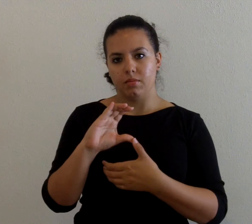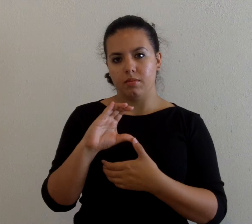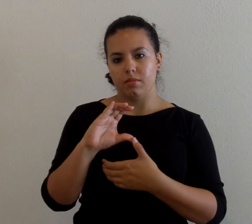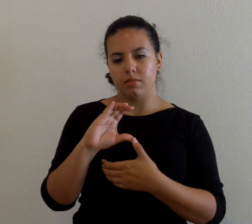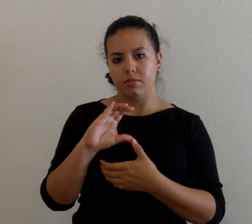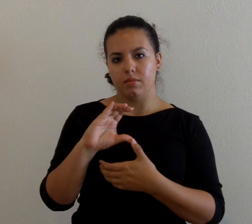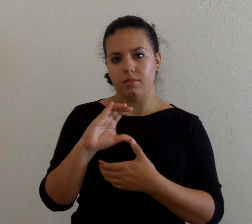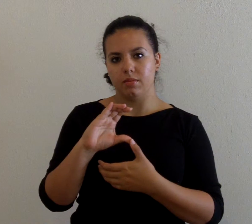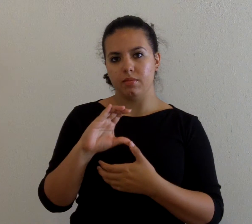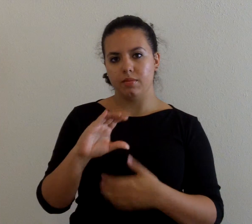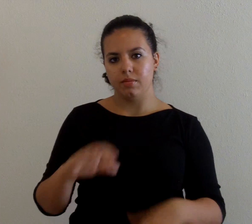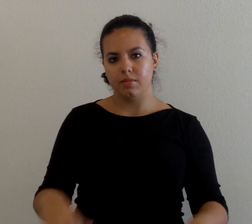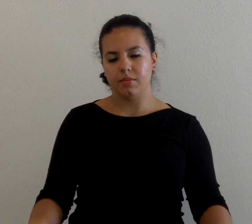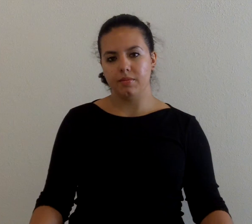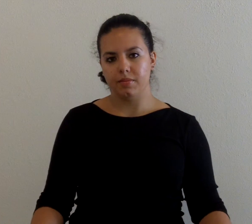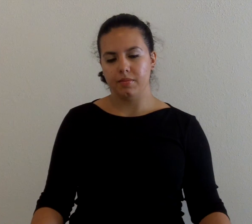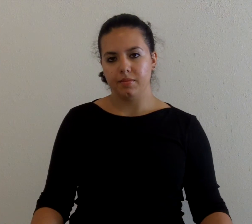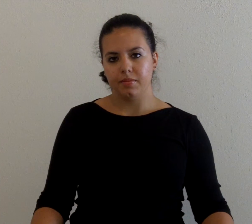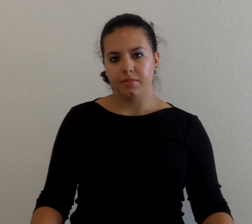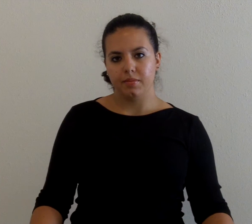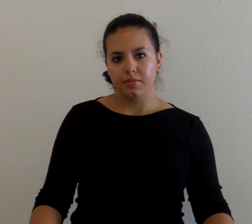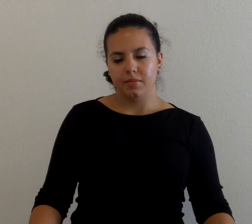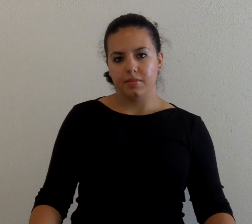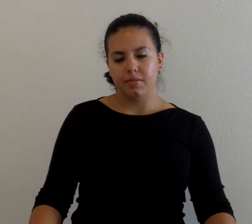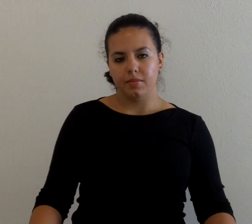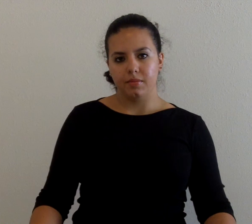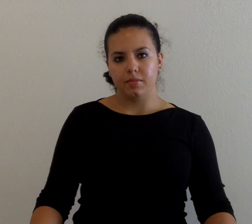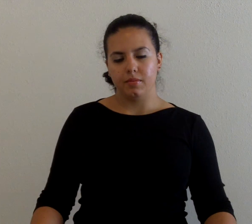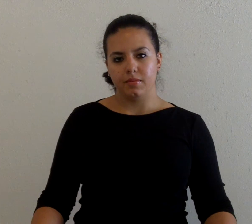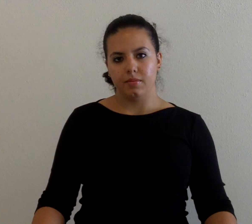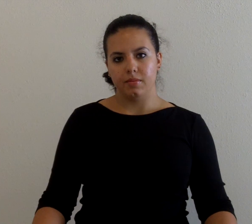flew. Again, how do you voice why you're signing that?